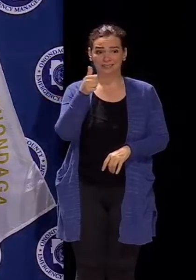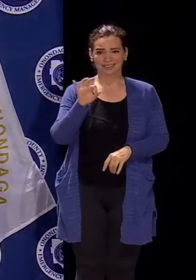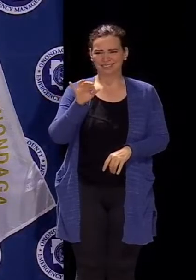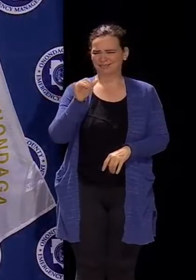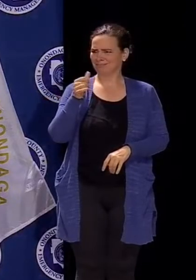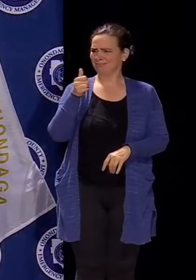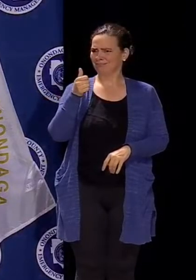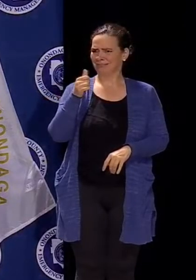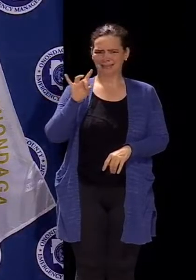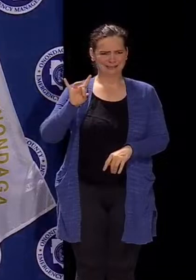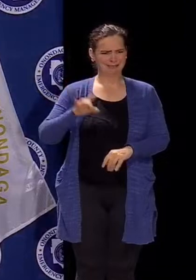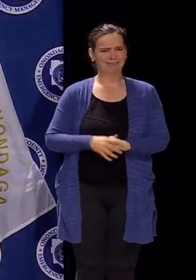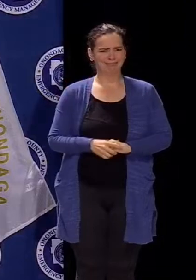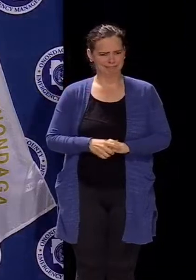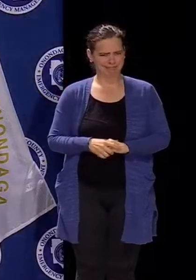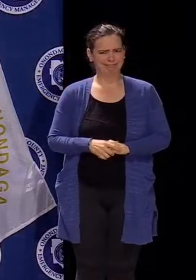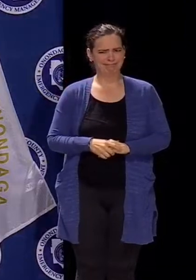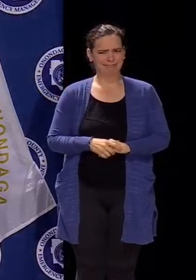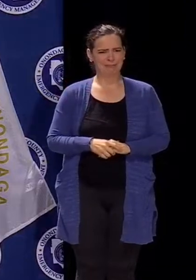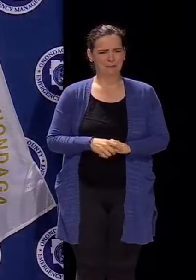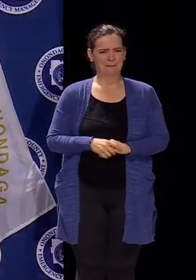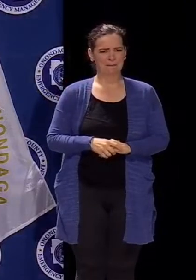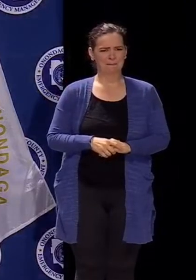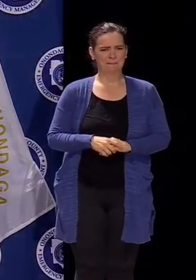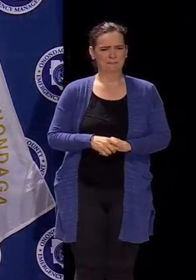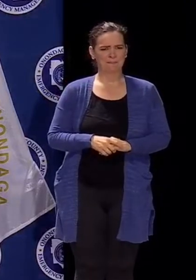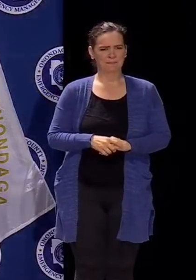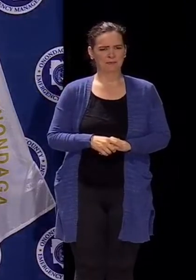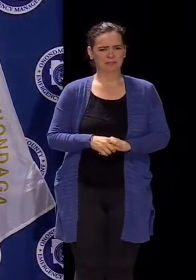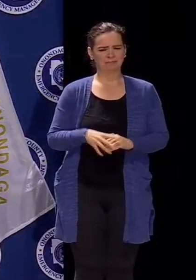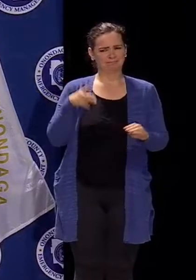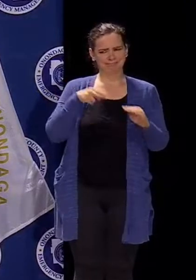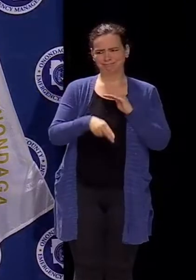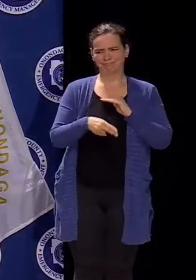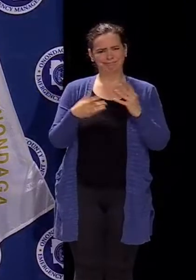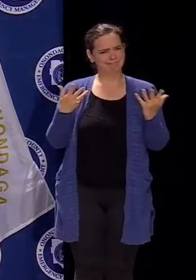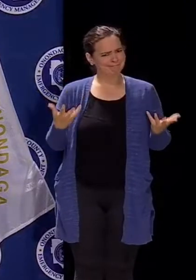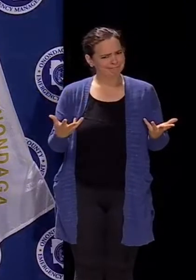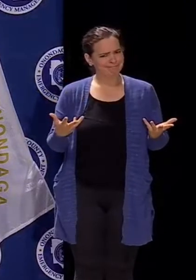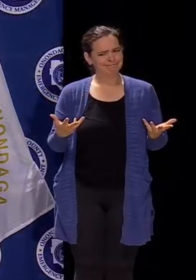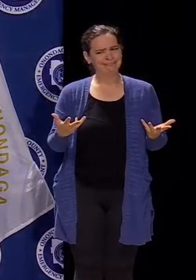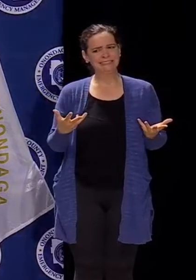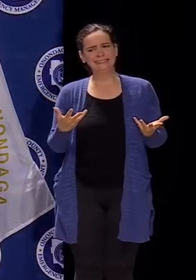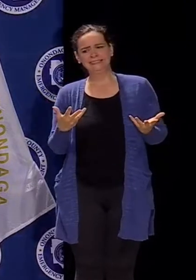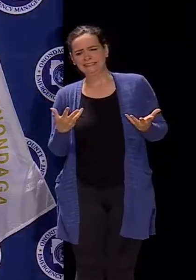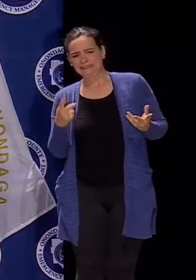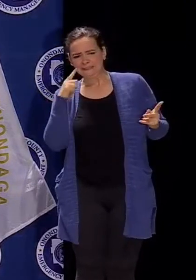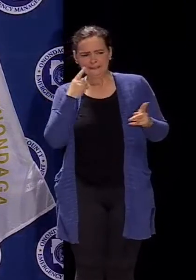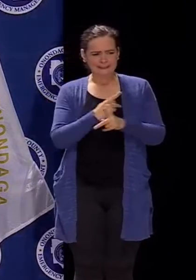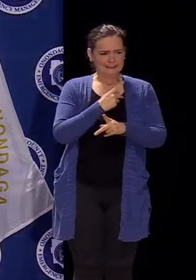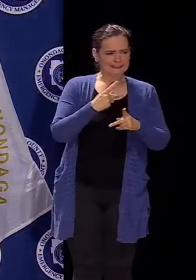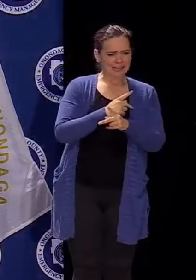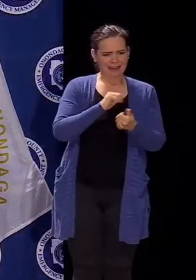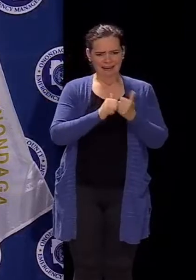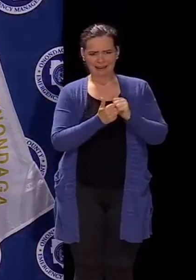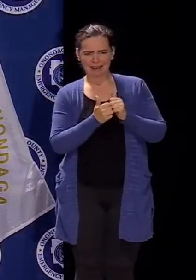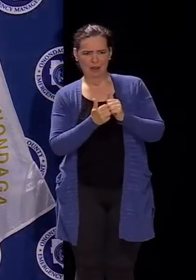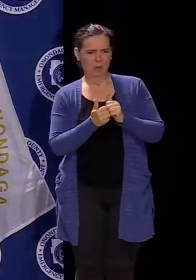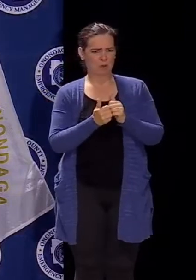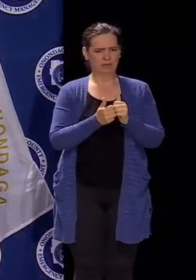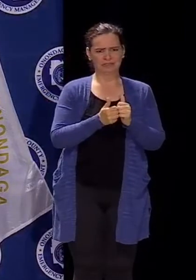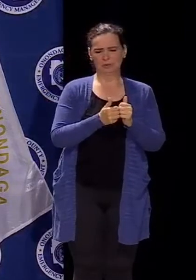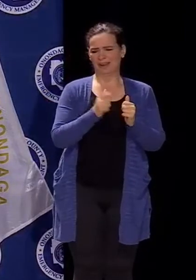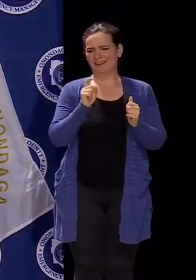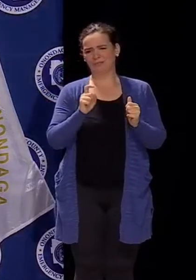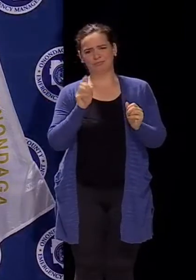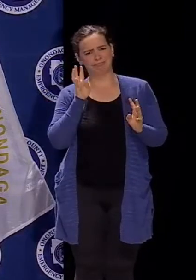cut, and they're painful cuts. They're things we need to do when you're playing offense. And that's where we were with our